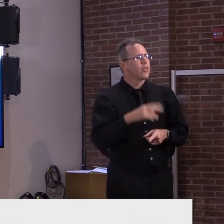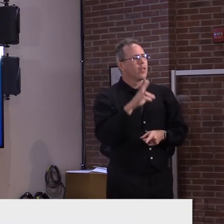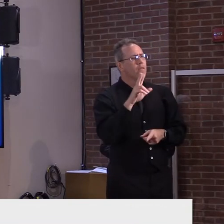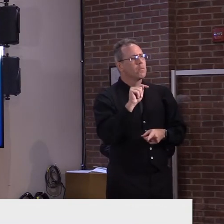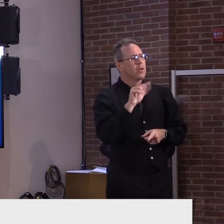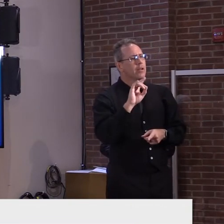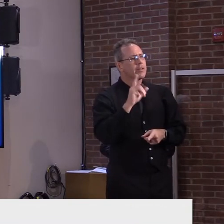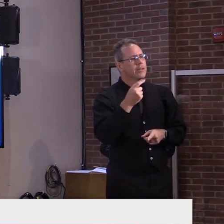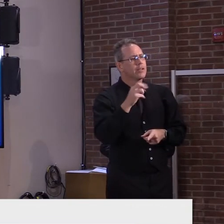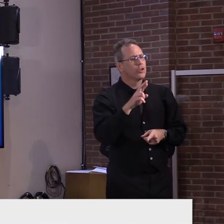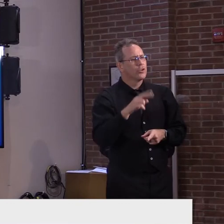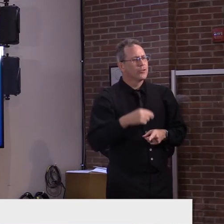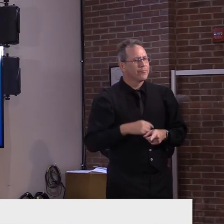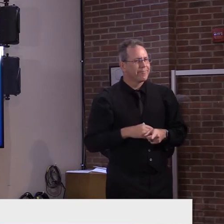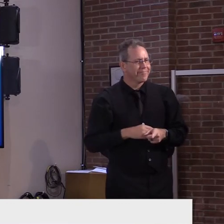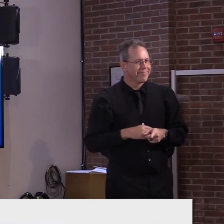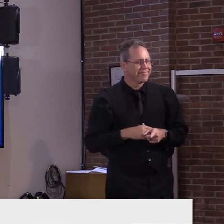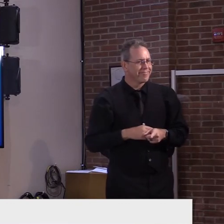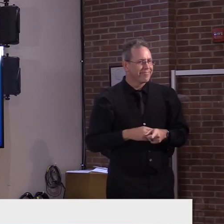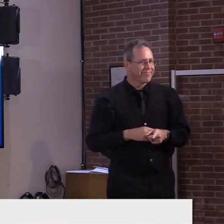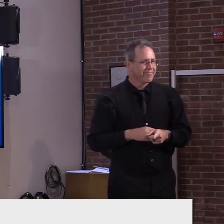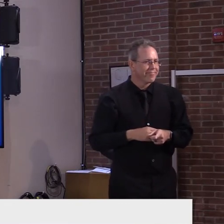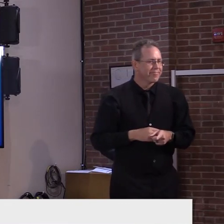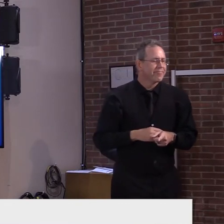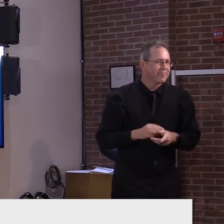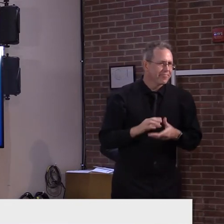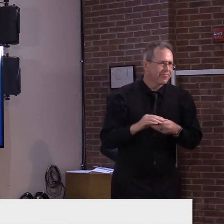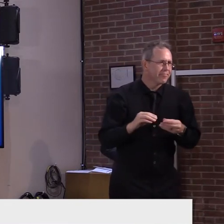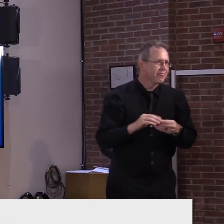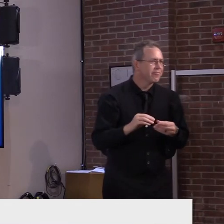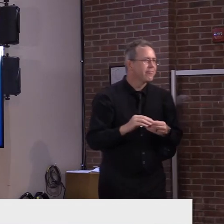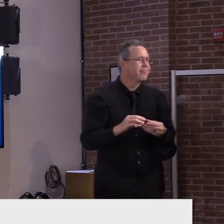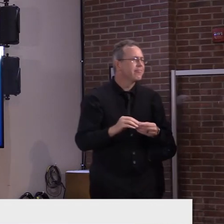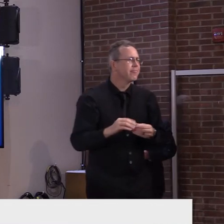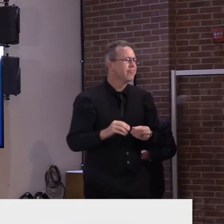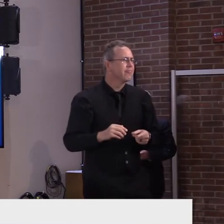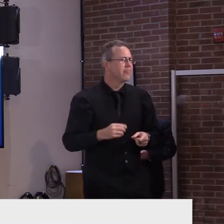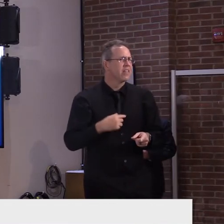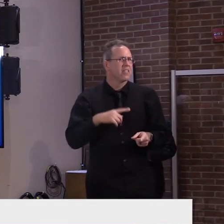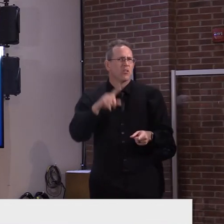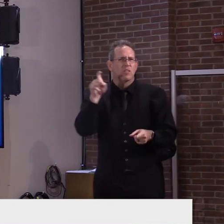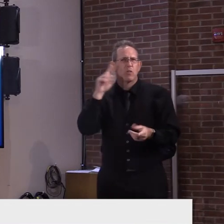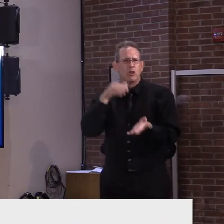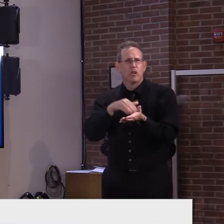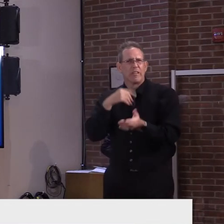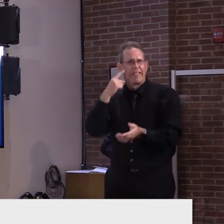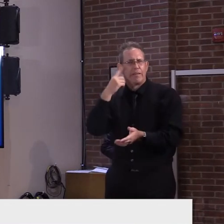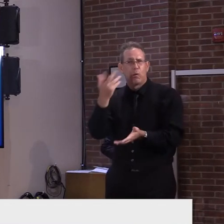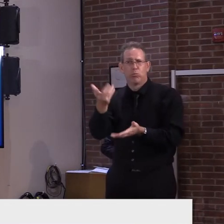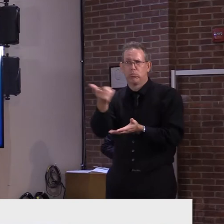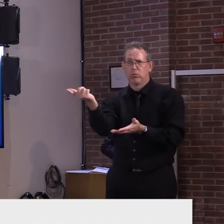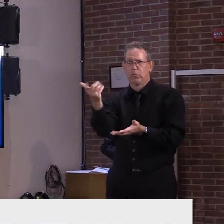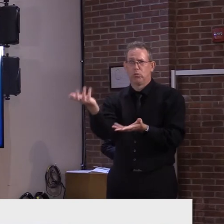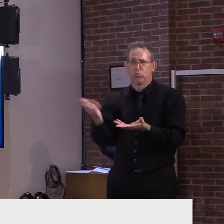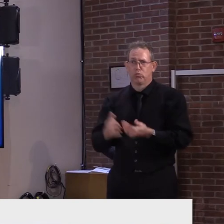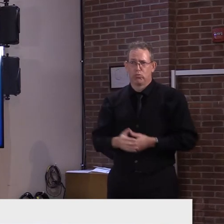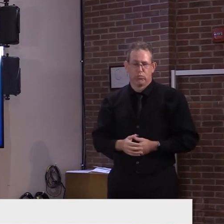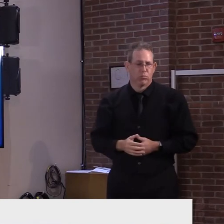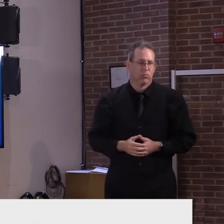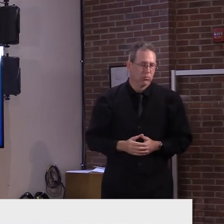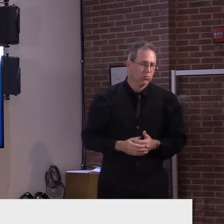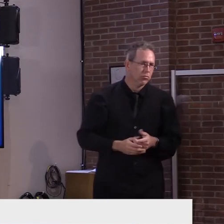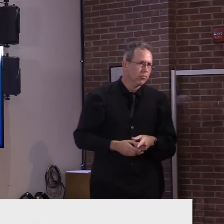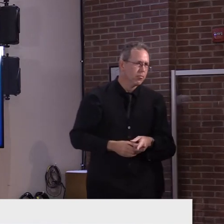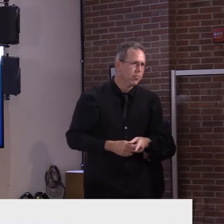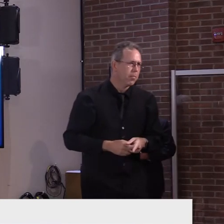Hi, I think this question is for Dr. Levine, but I feel free, whoever needs to answer it. I wanted to know if you can give us the total